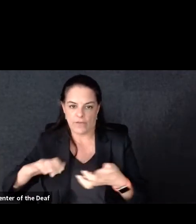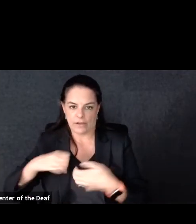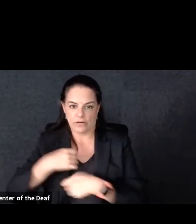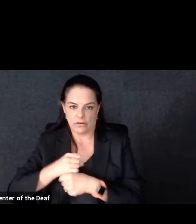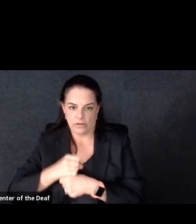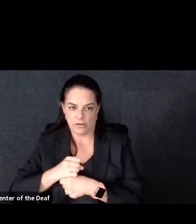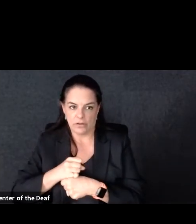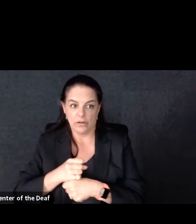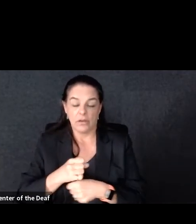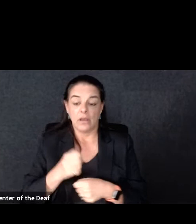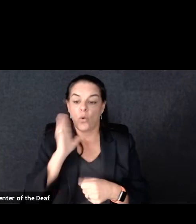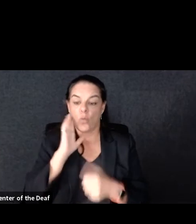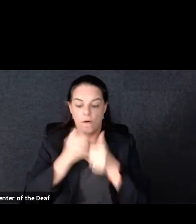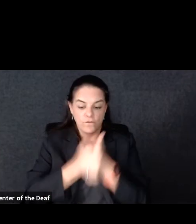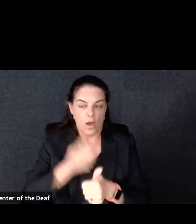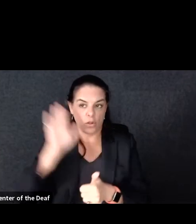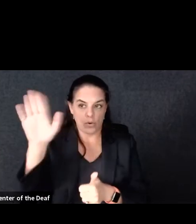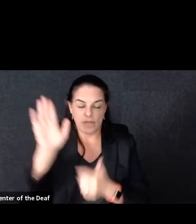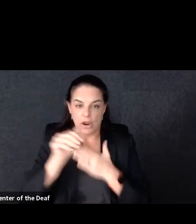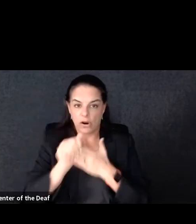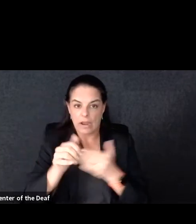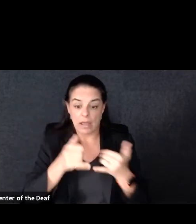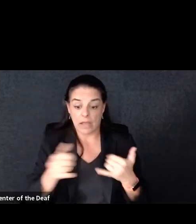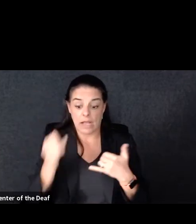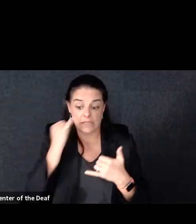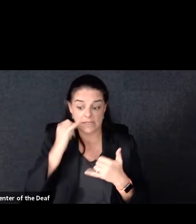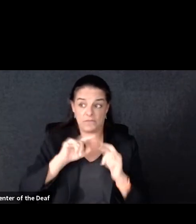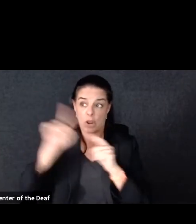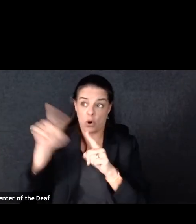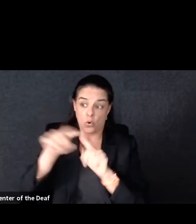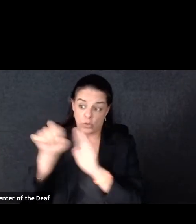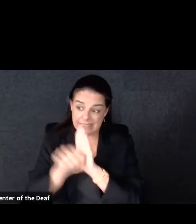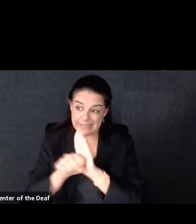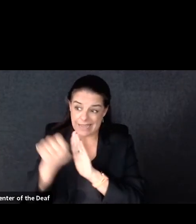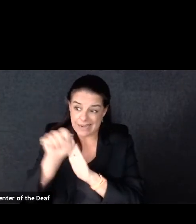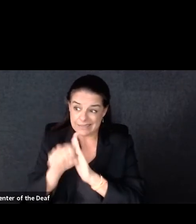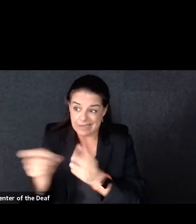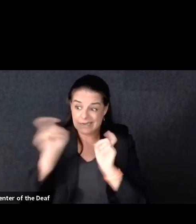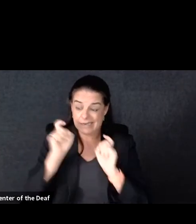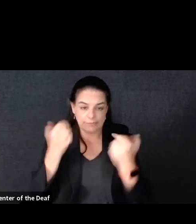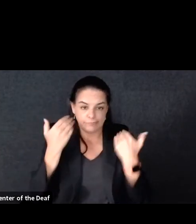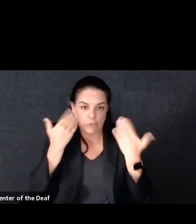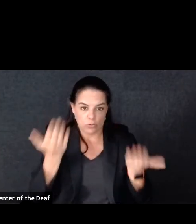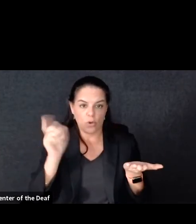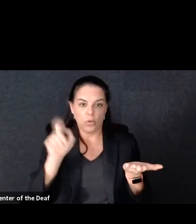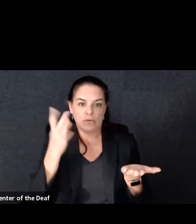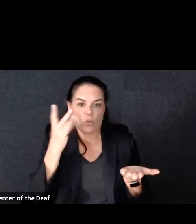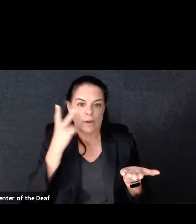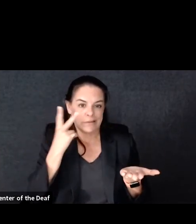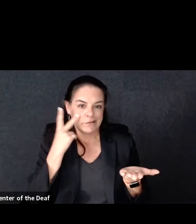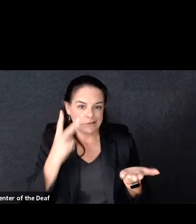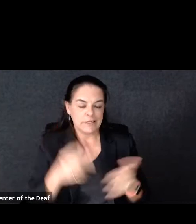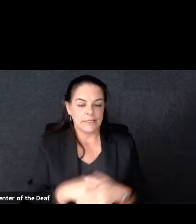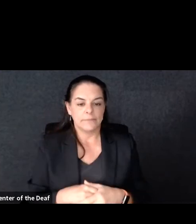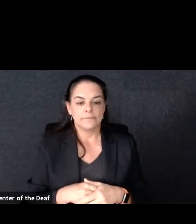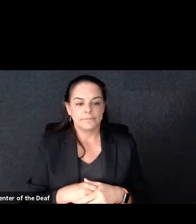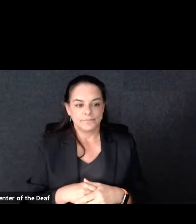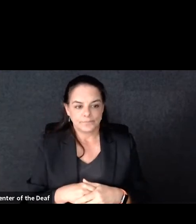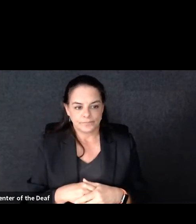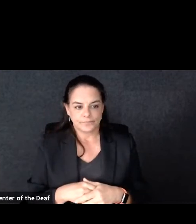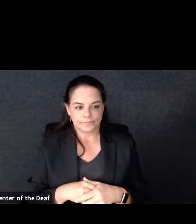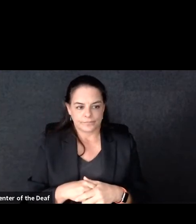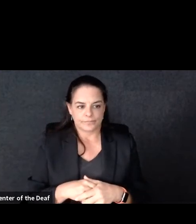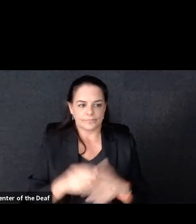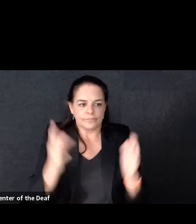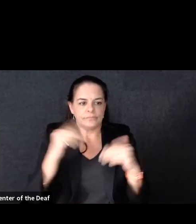there's a pit stop at the state or not, we'll have to see how that works out with how the vaccine is distributed from those organizations.